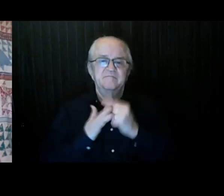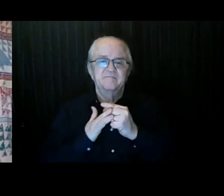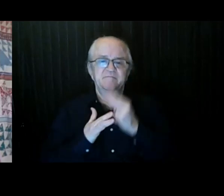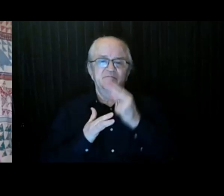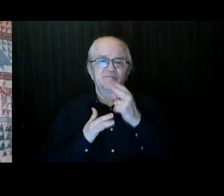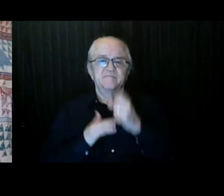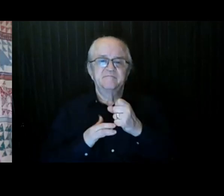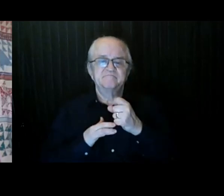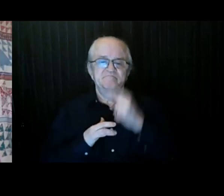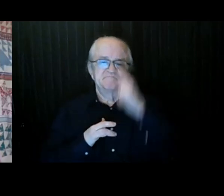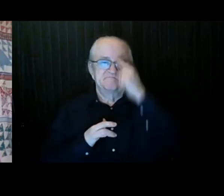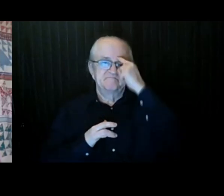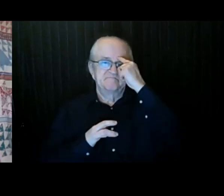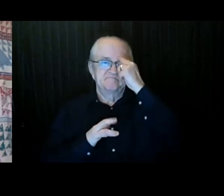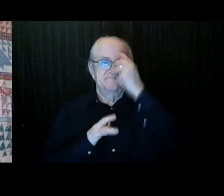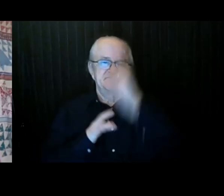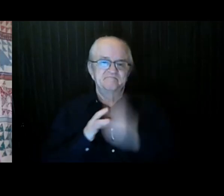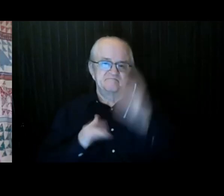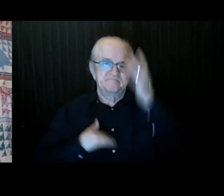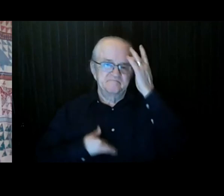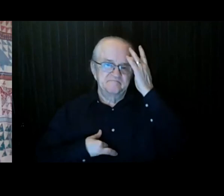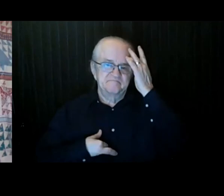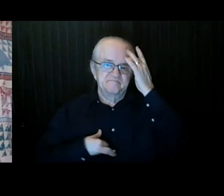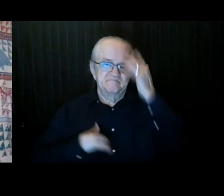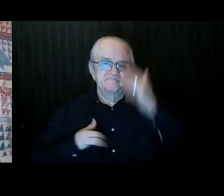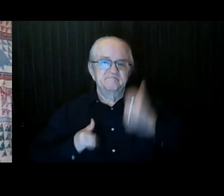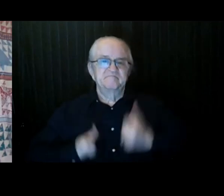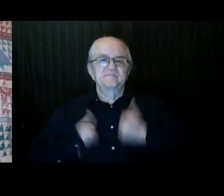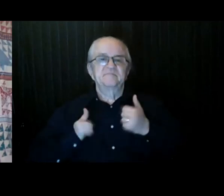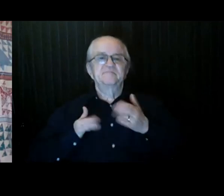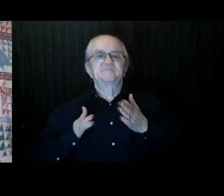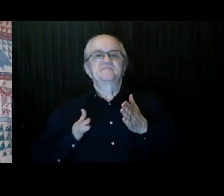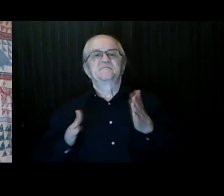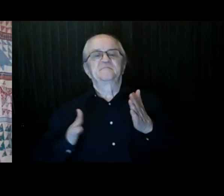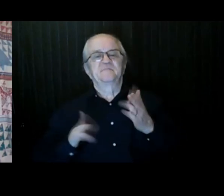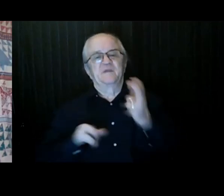reality. She went onto the street, and it was a struggle to keep her off the street.